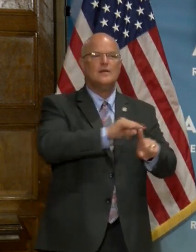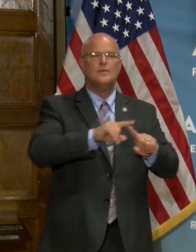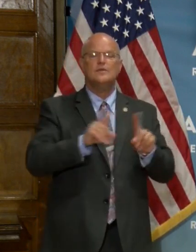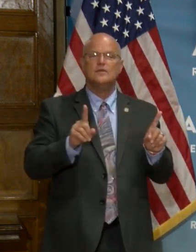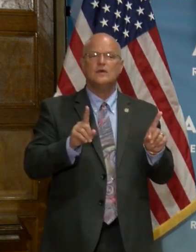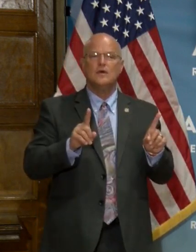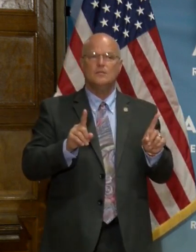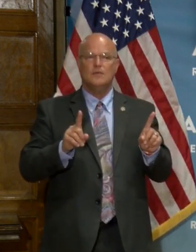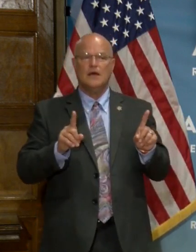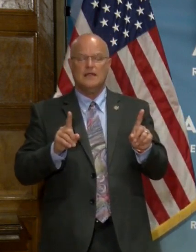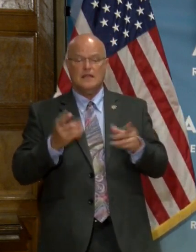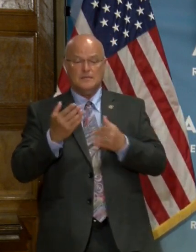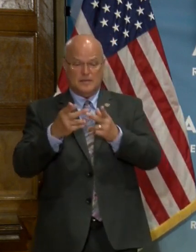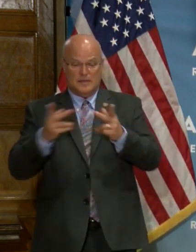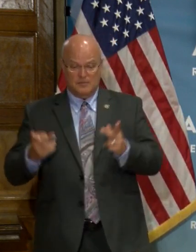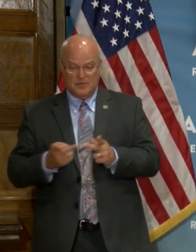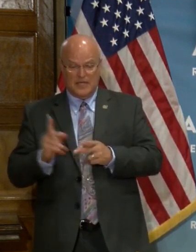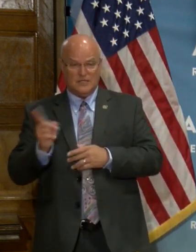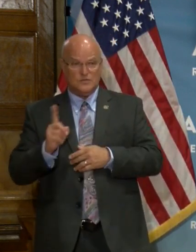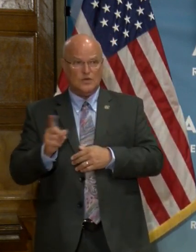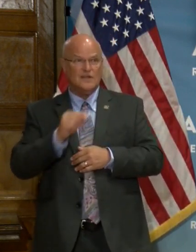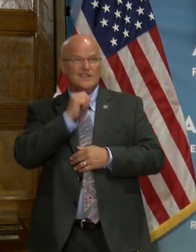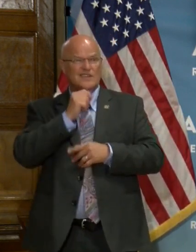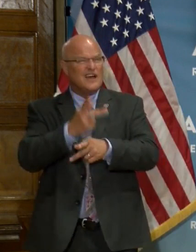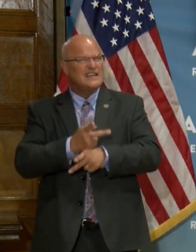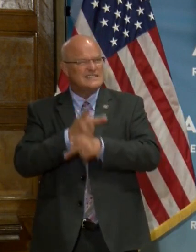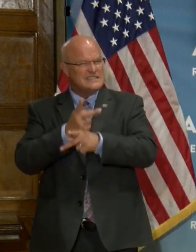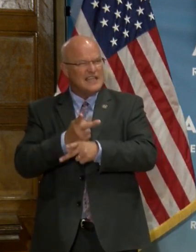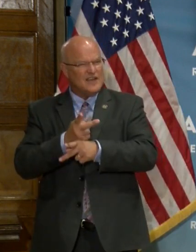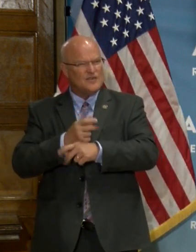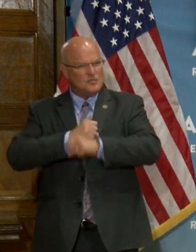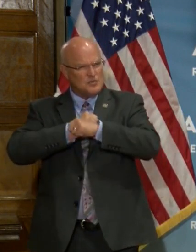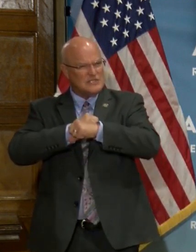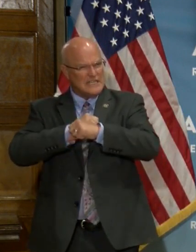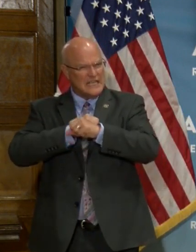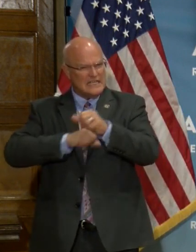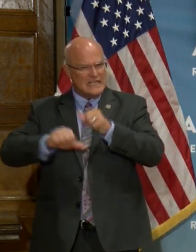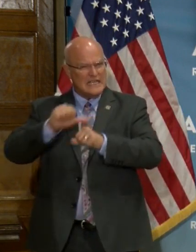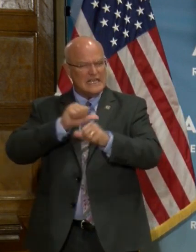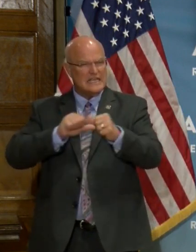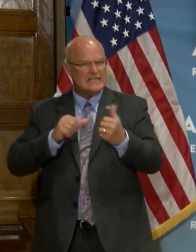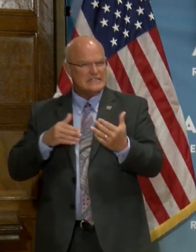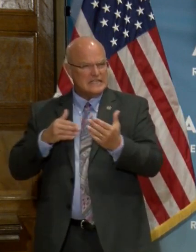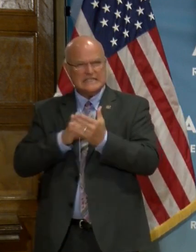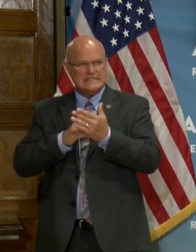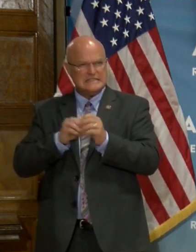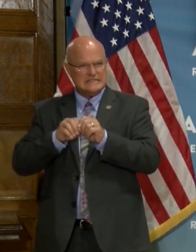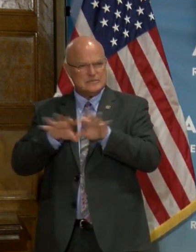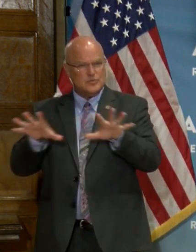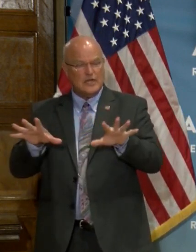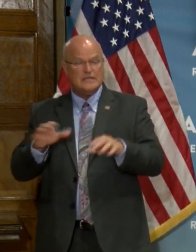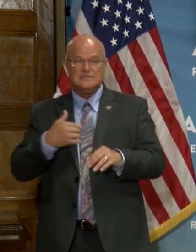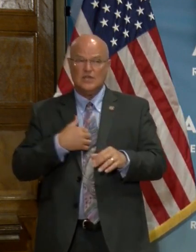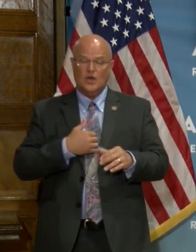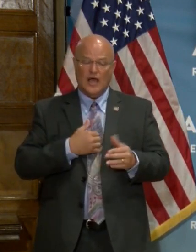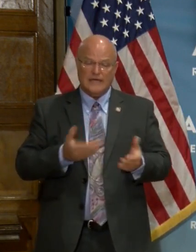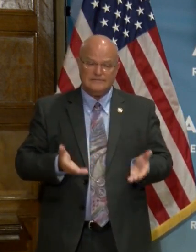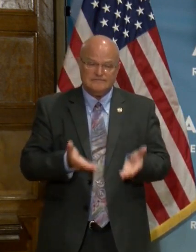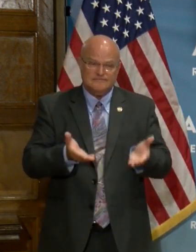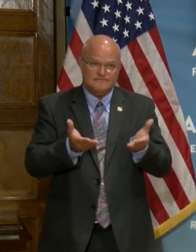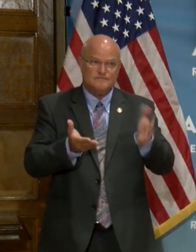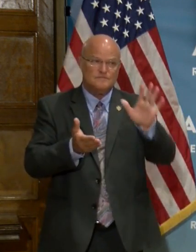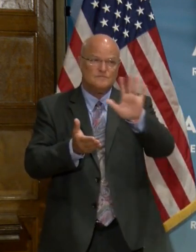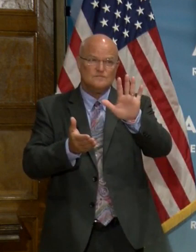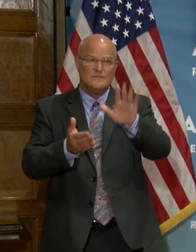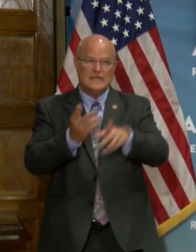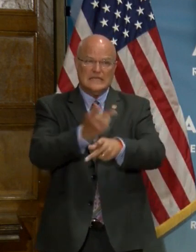be someplace that they're not as careful in protecting against the spread. And so I urge everyone to be